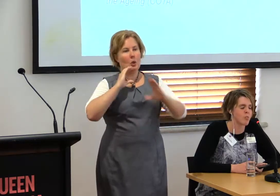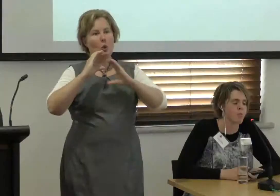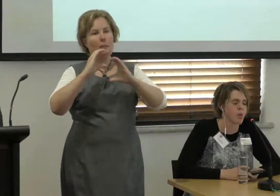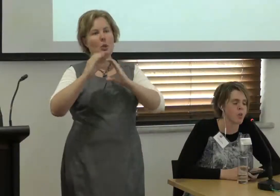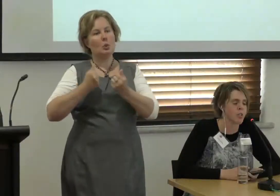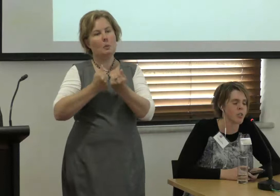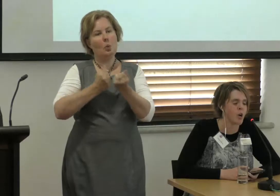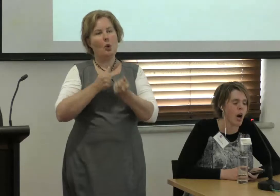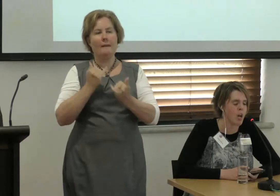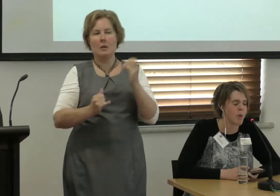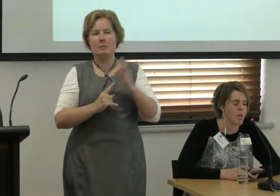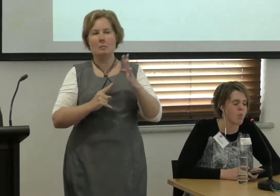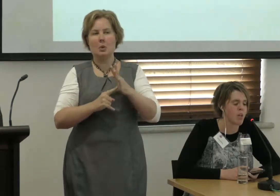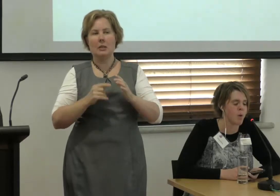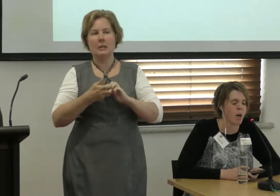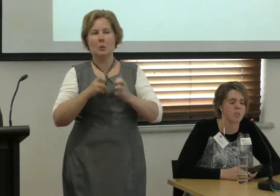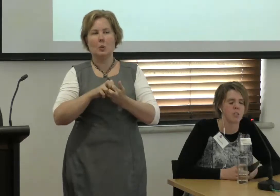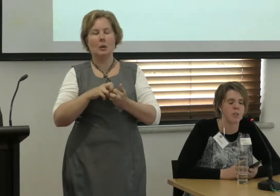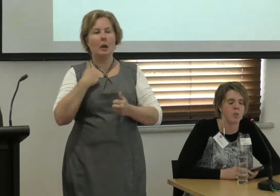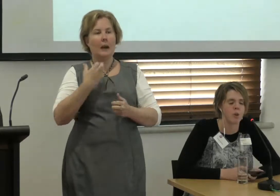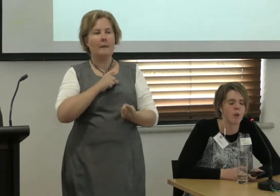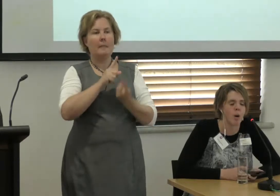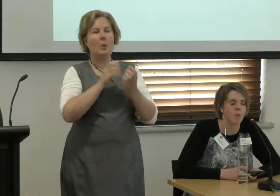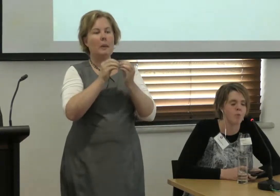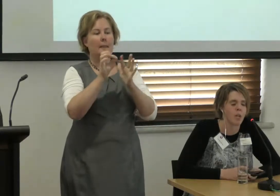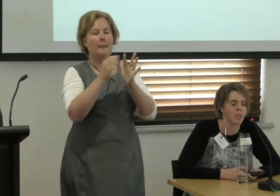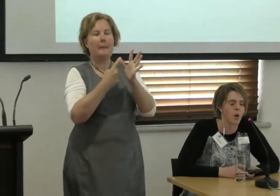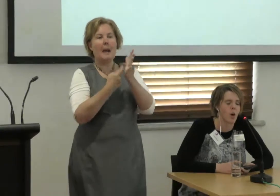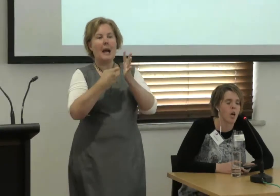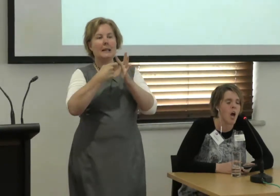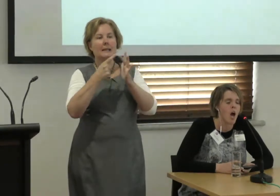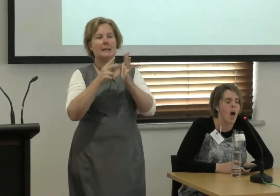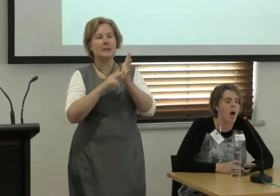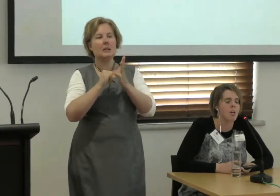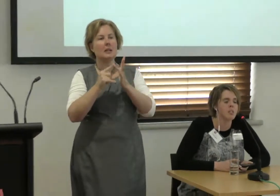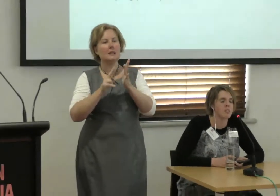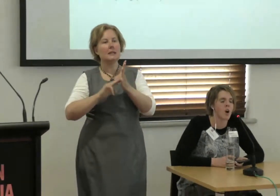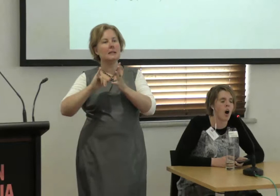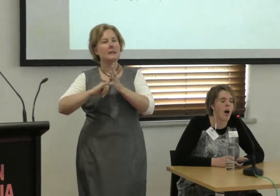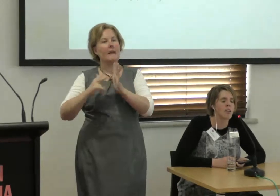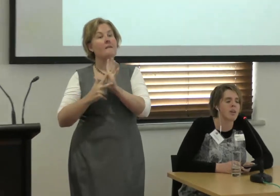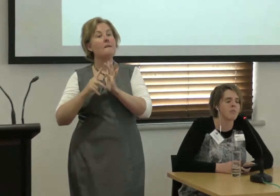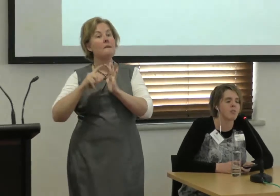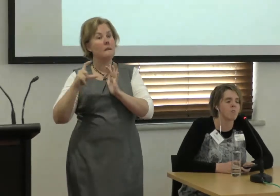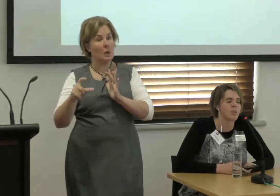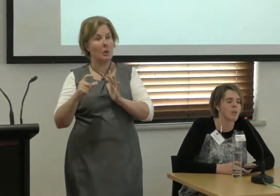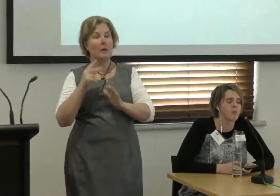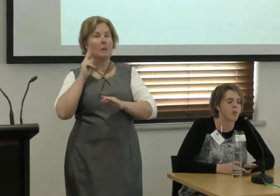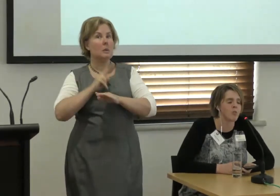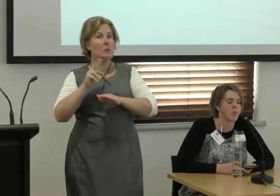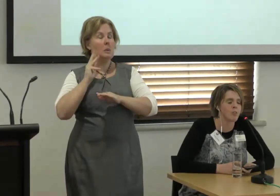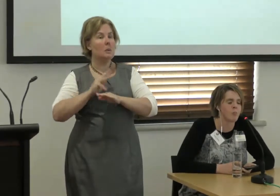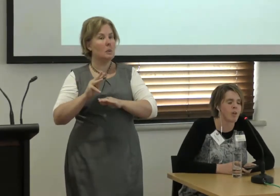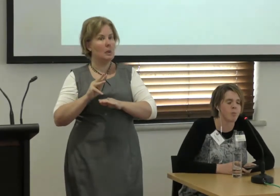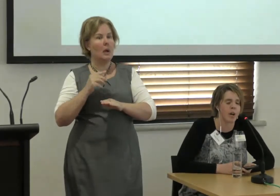really critical issue. I had a meeting with Parkinson's Victoria a couple of weeks ago, and I hadn't even really thought